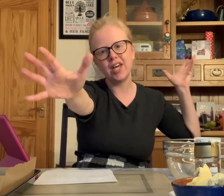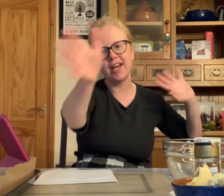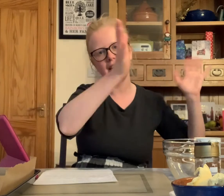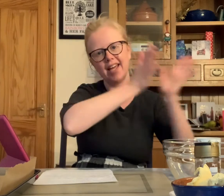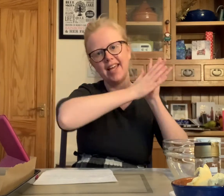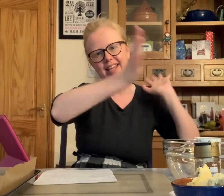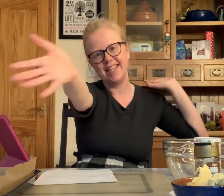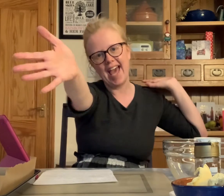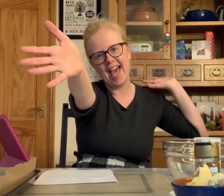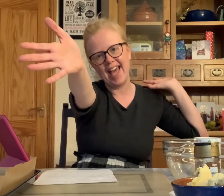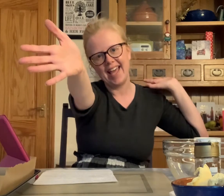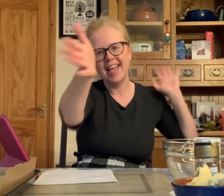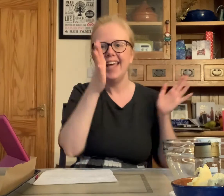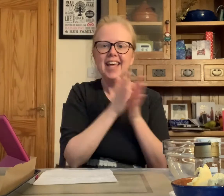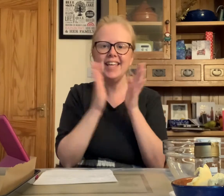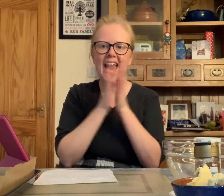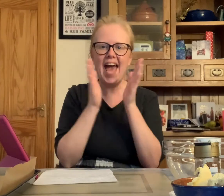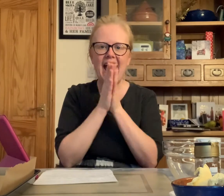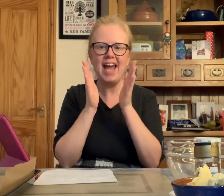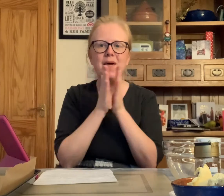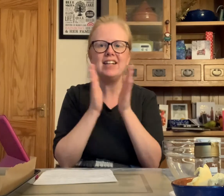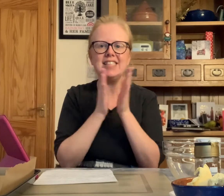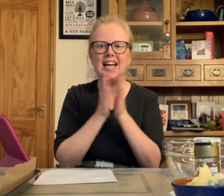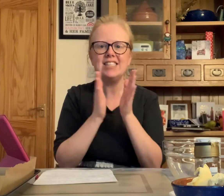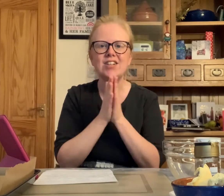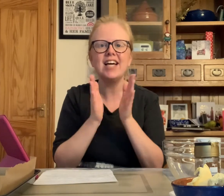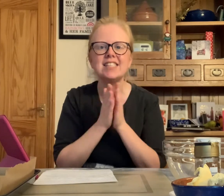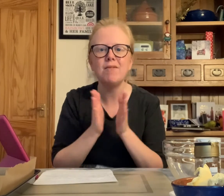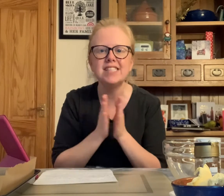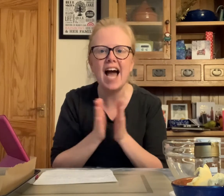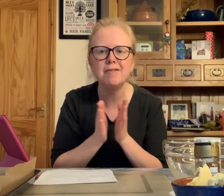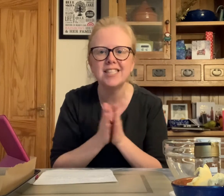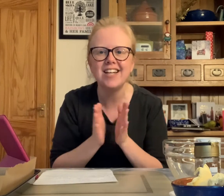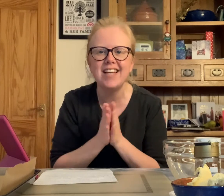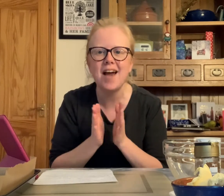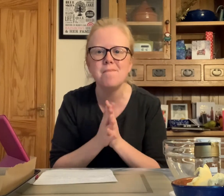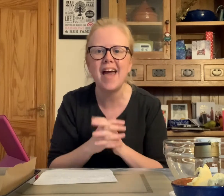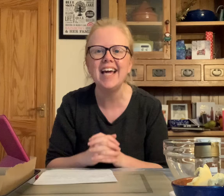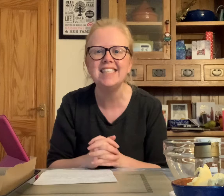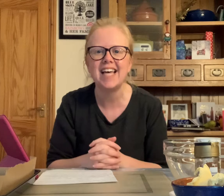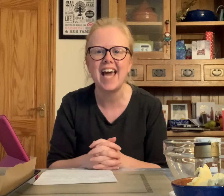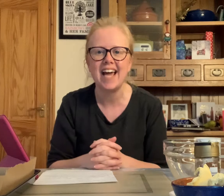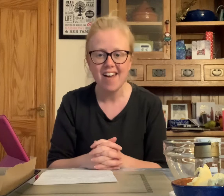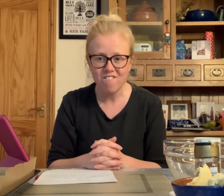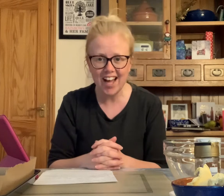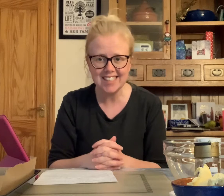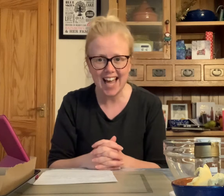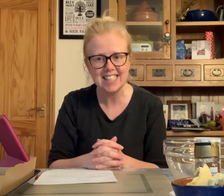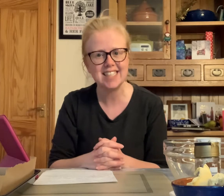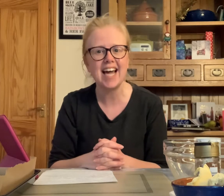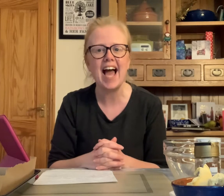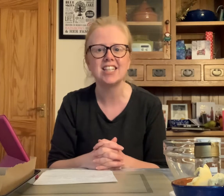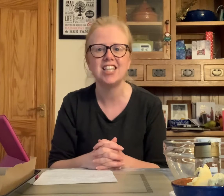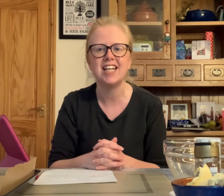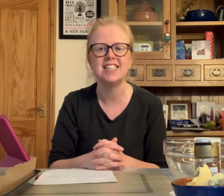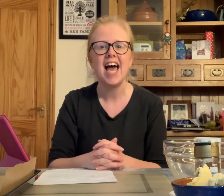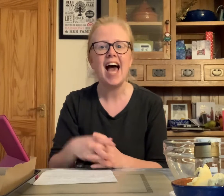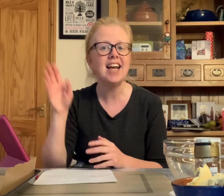cook. Yeah. Yay, well done little cooks. That was absolutely amazing. Fantastic actions. And I